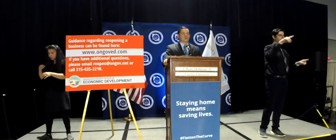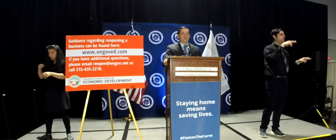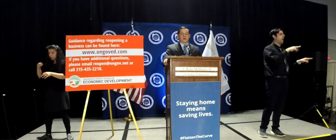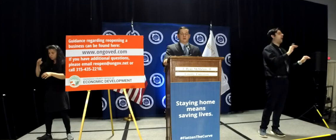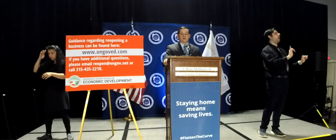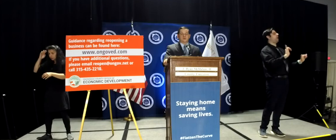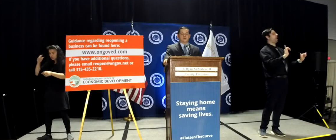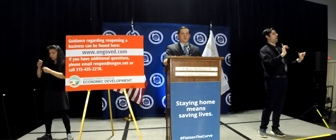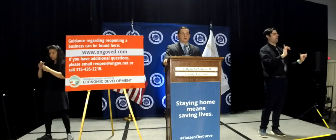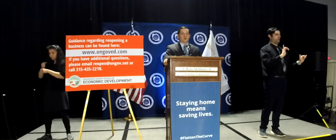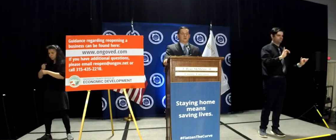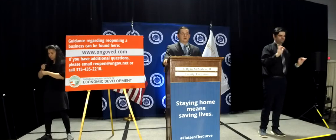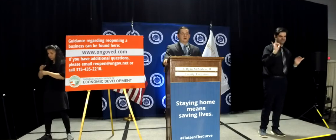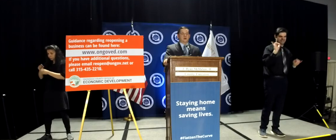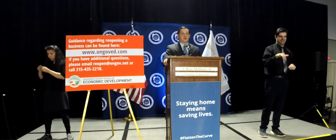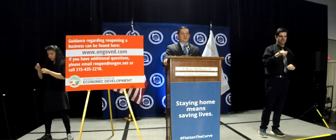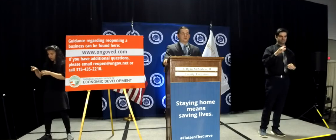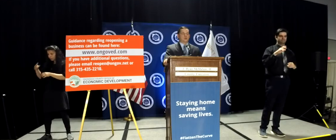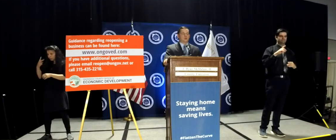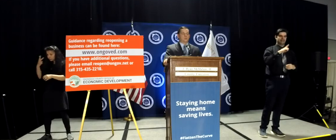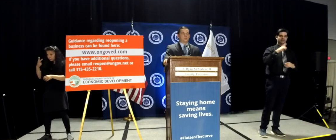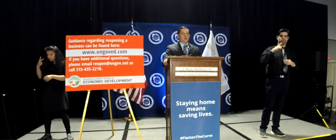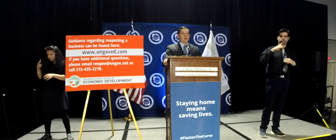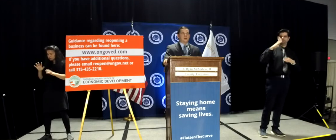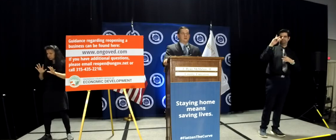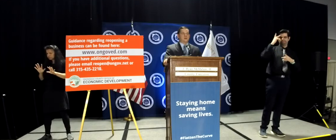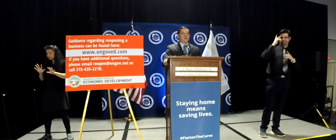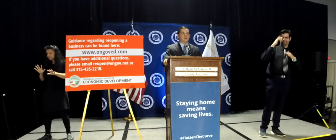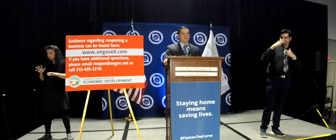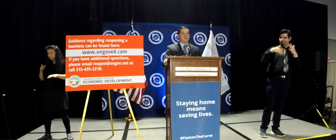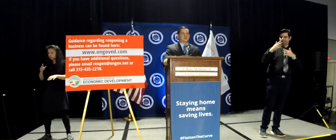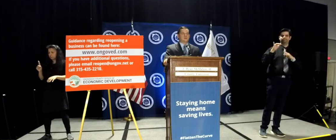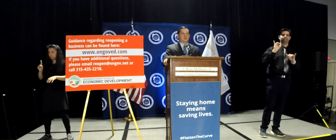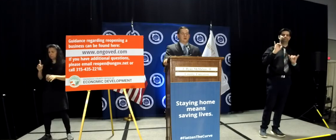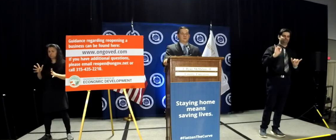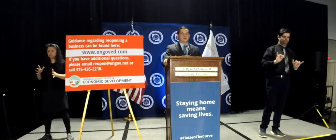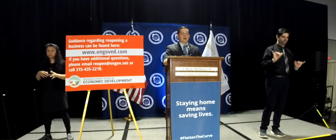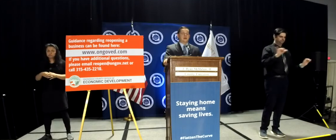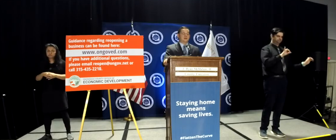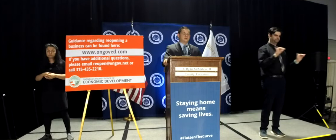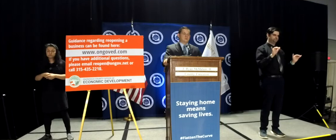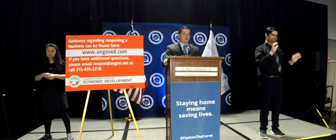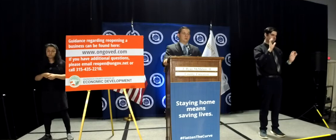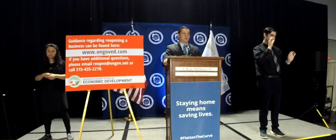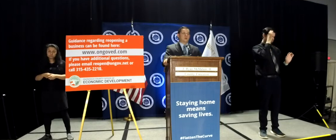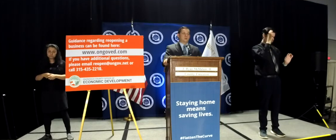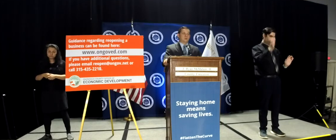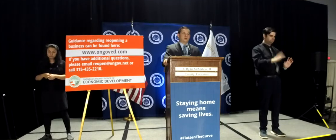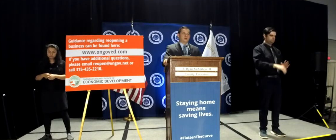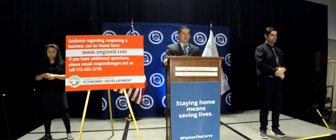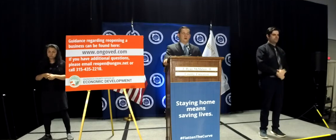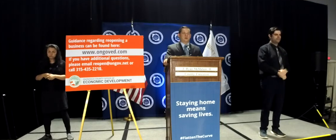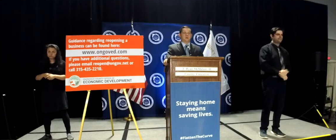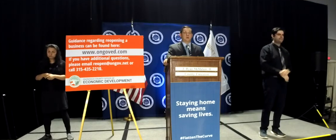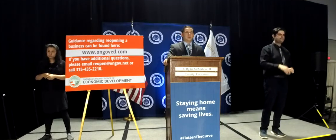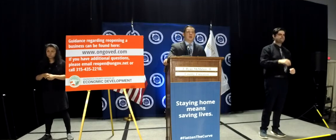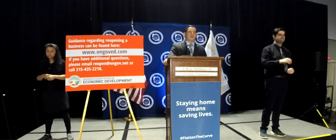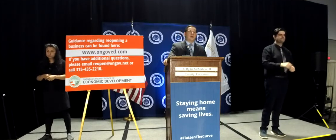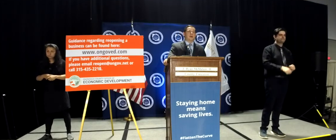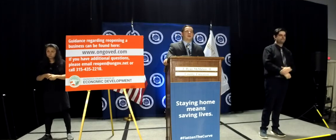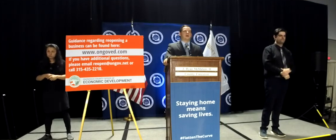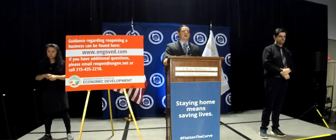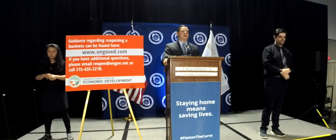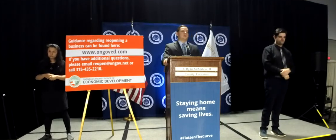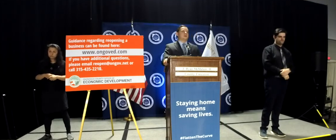phase 3? So our control group had 2 calls. One very long call,